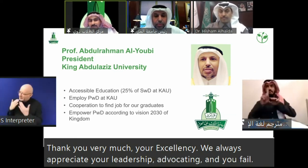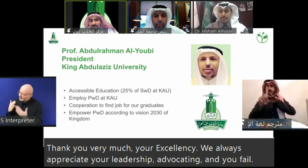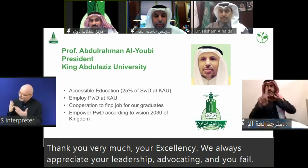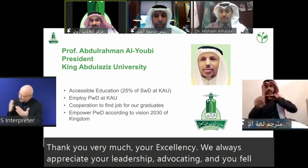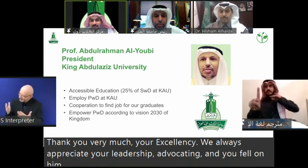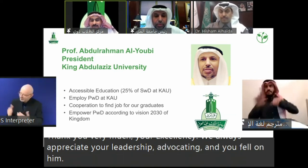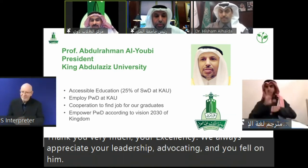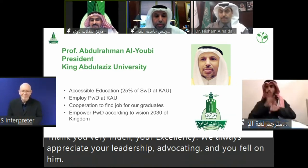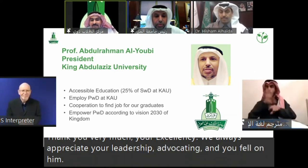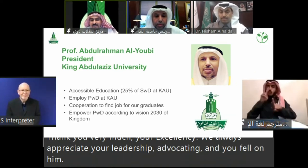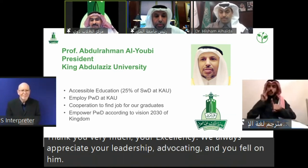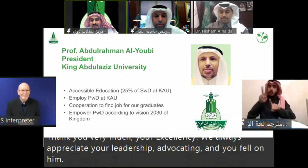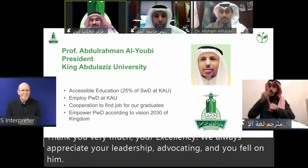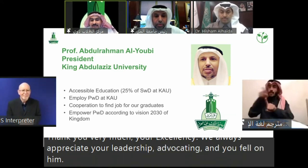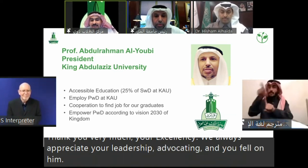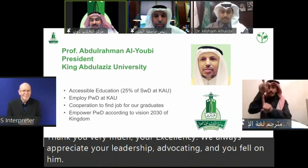personal